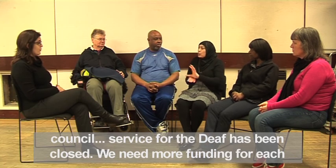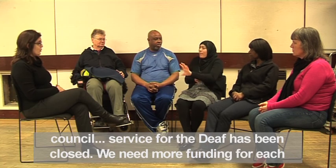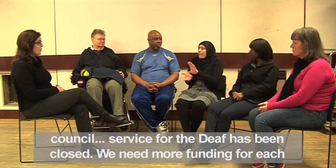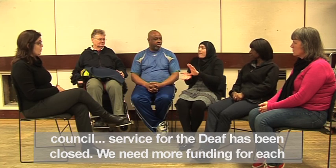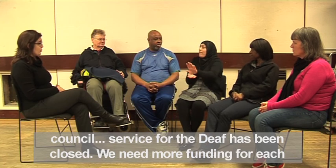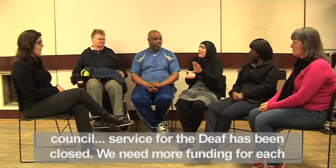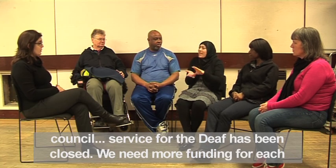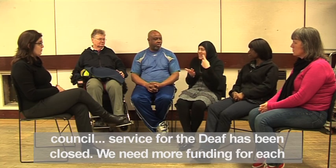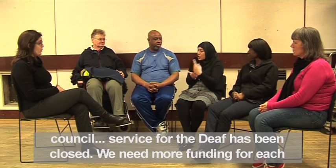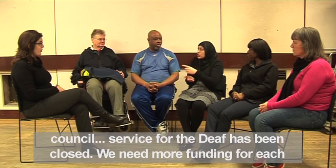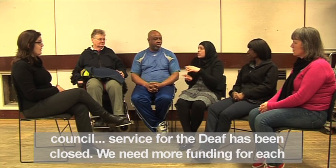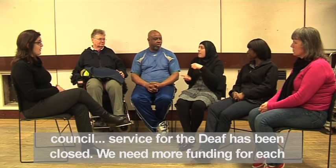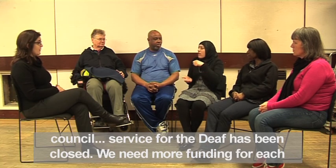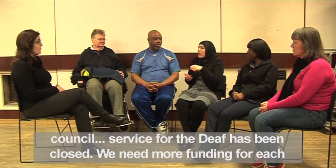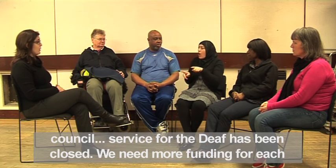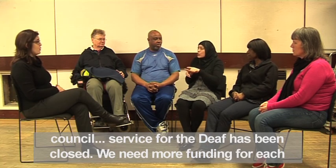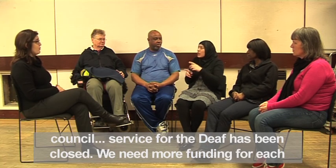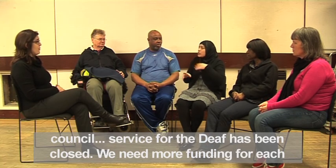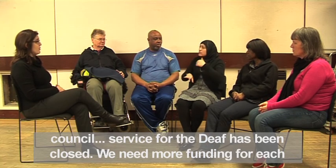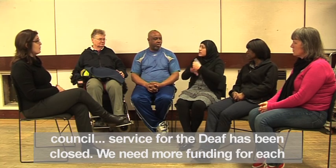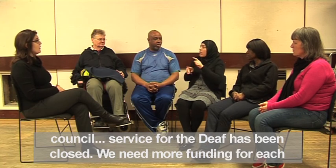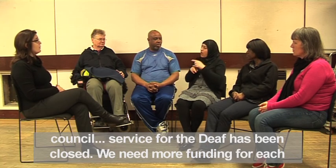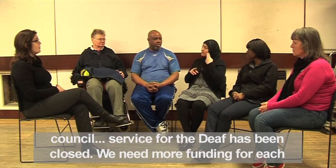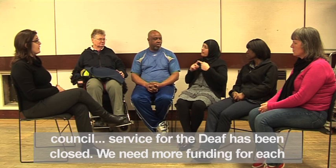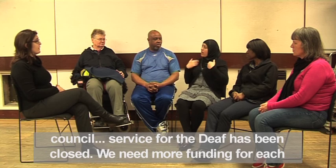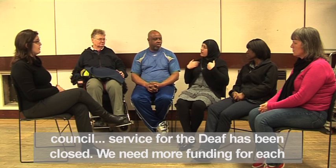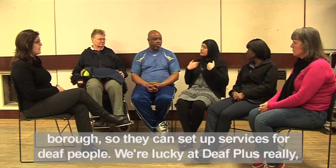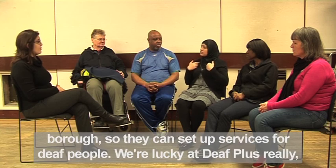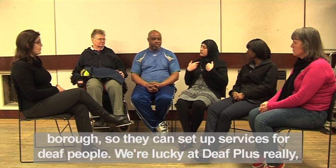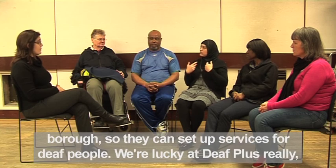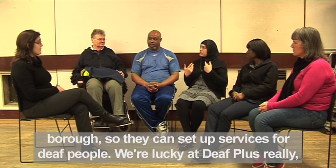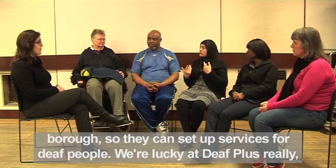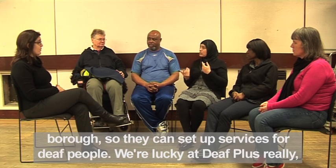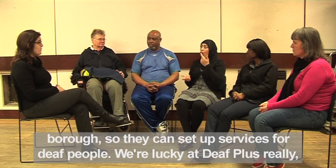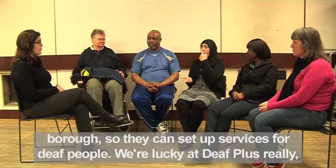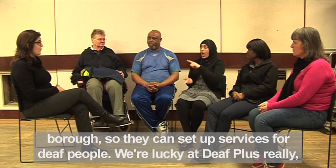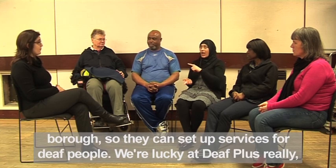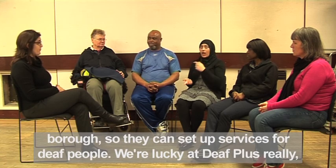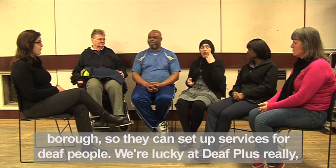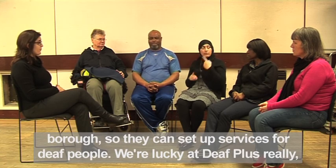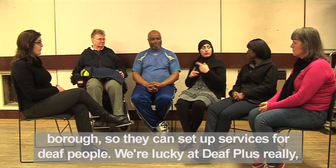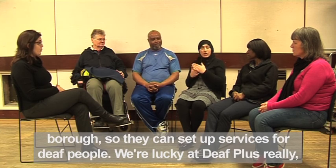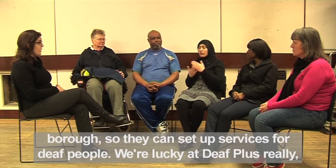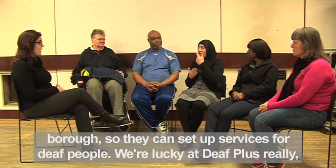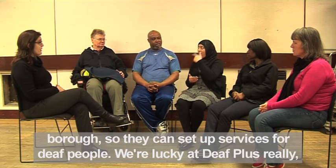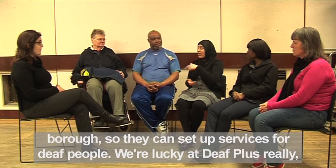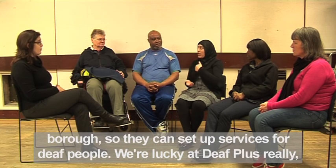So, you know, we need more funding for each borough so that they can set up services for deaf people. We're lucky at Deaf Plus,